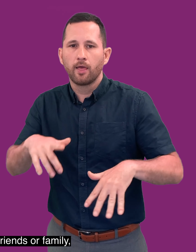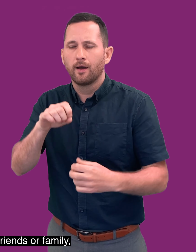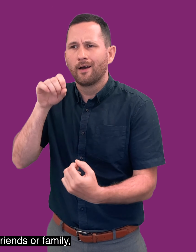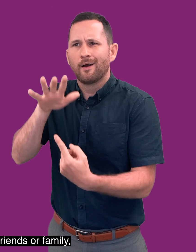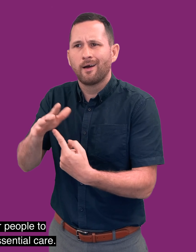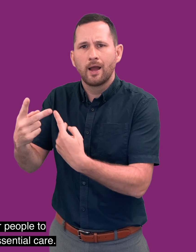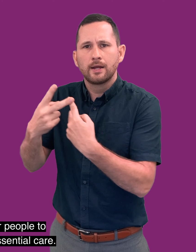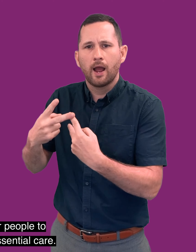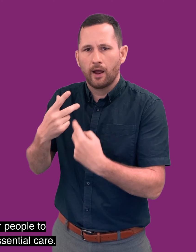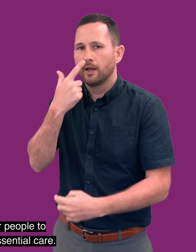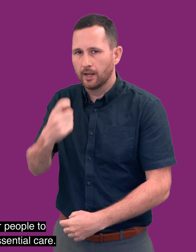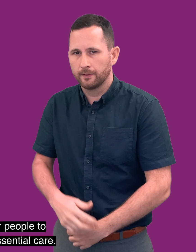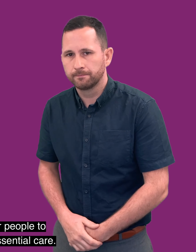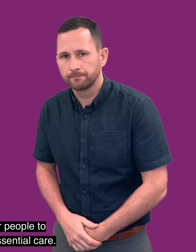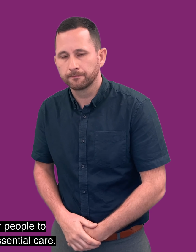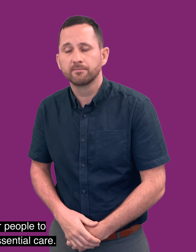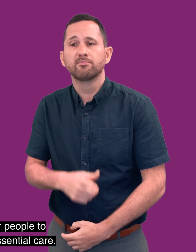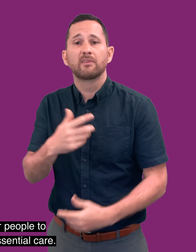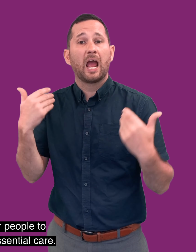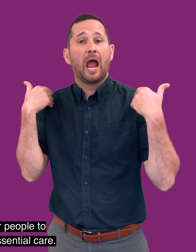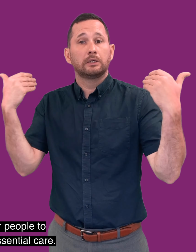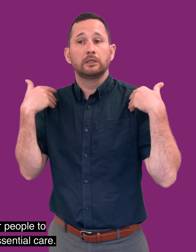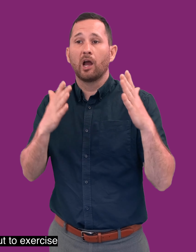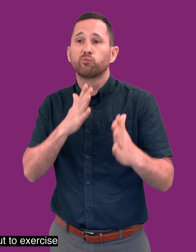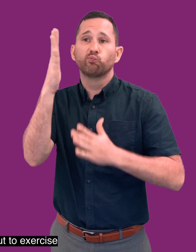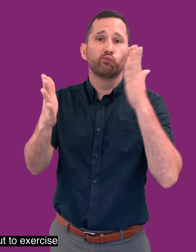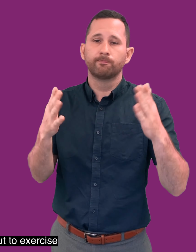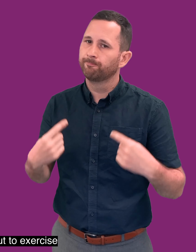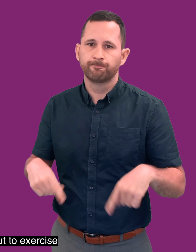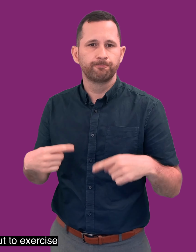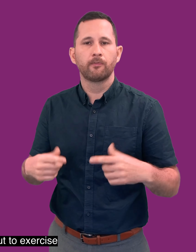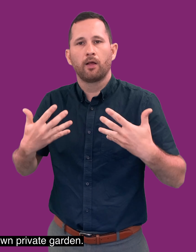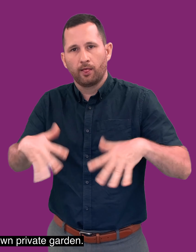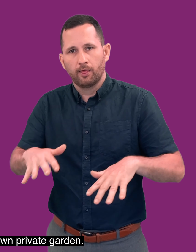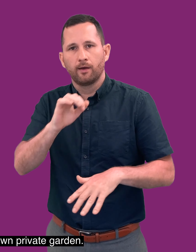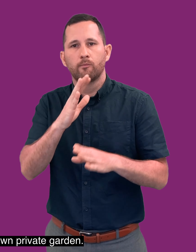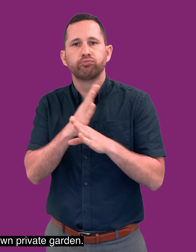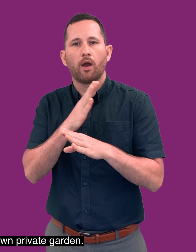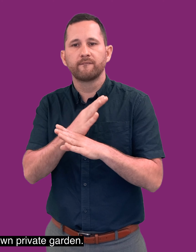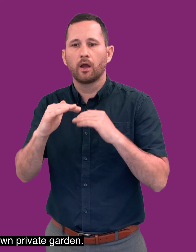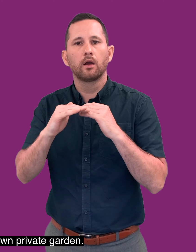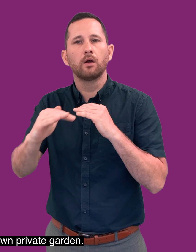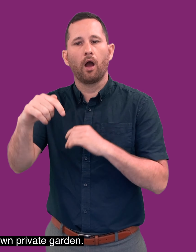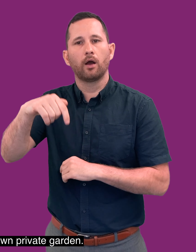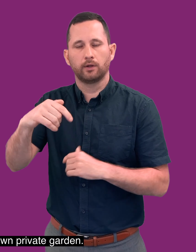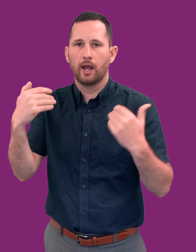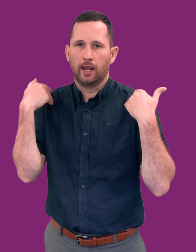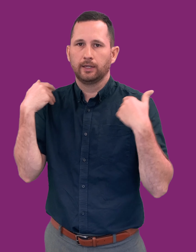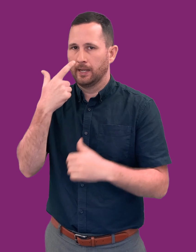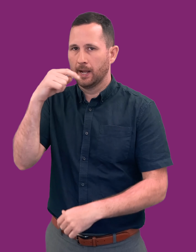family, except for people who are providing essential care. Do not go out to exercise unless with your own private garden.